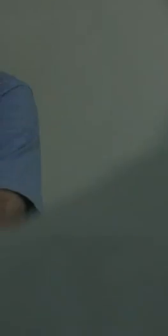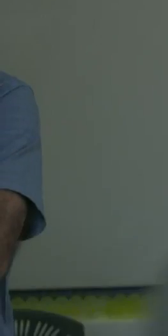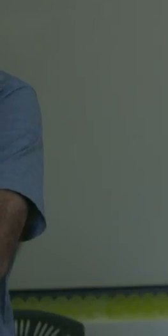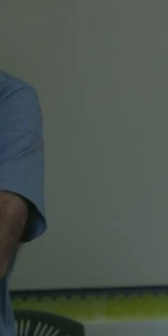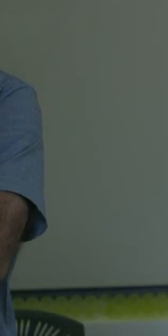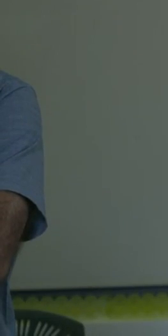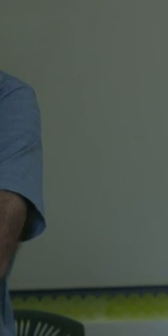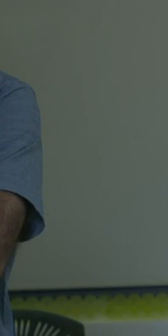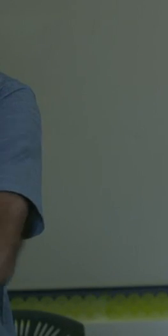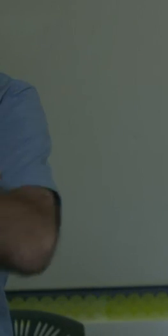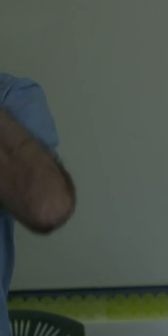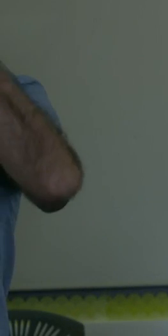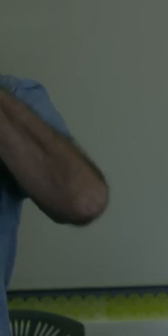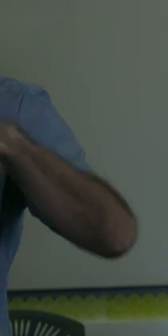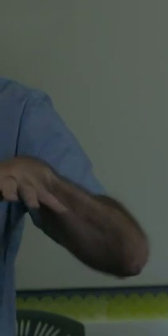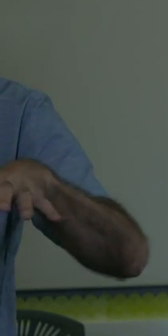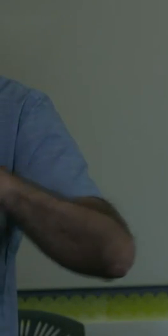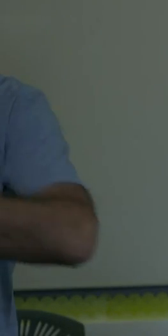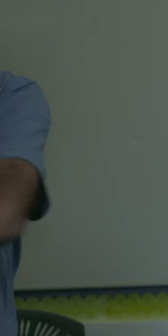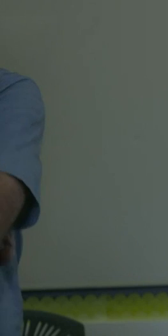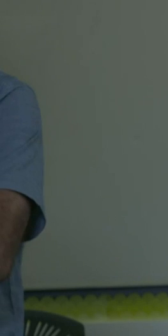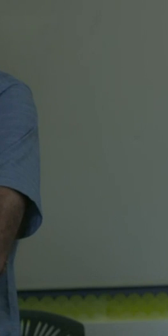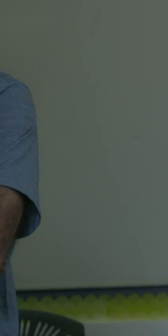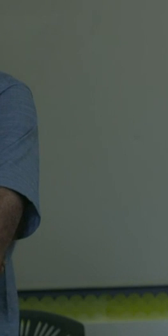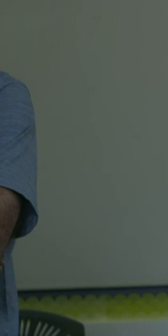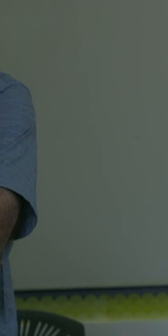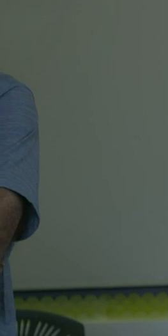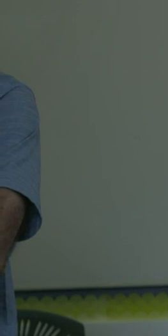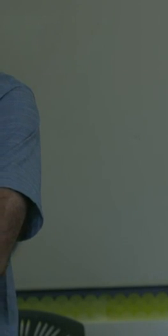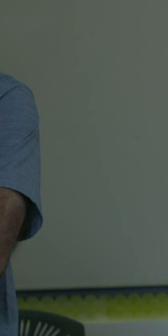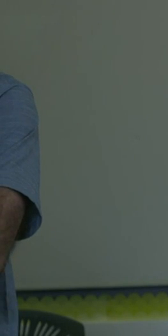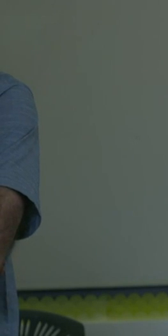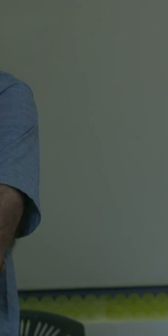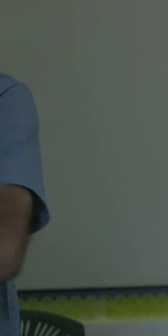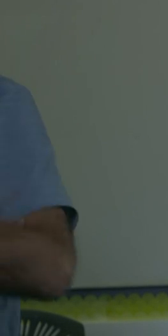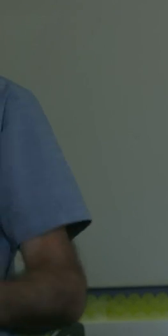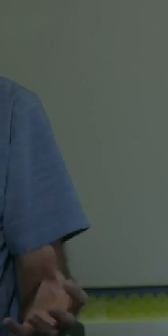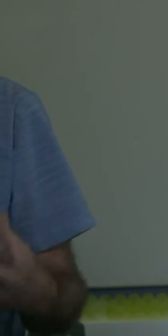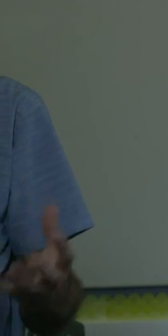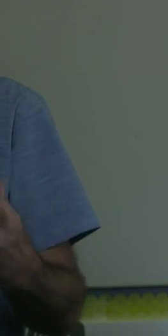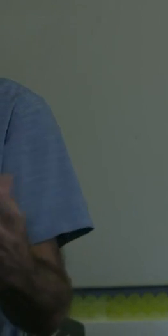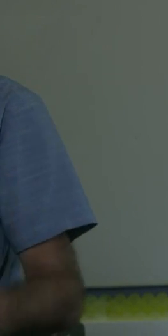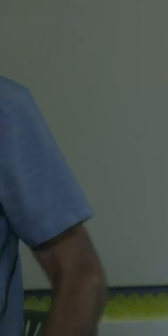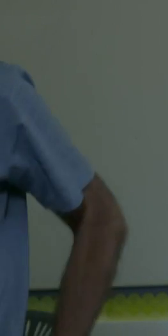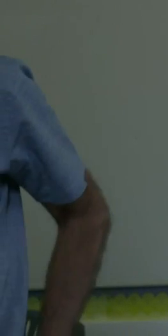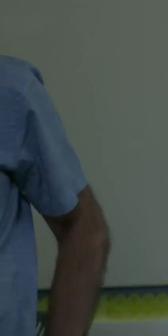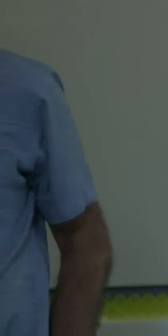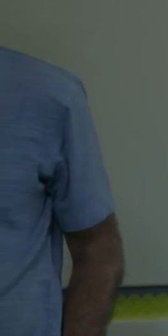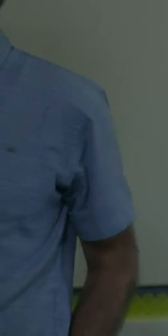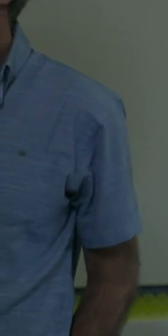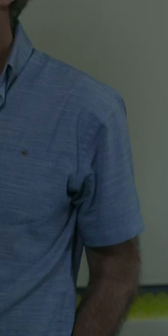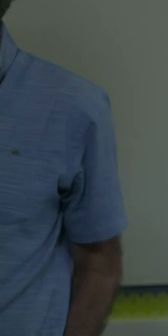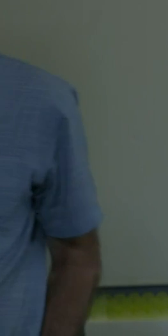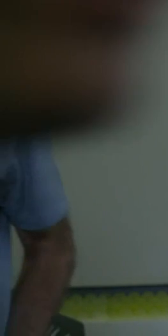were there yesterday. But I've just seen Maureen Pugh and Nick Smith, MPs, walking in as well. I imagine